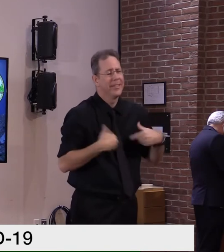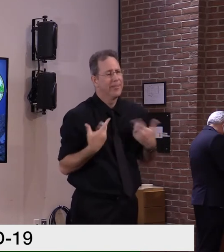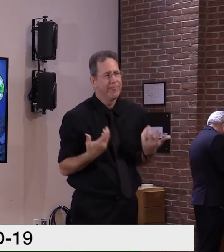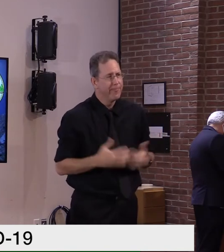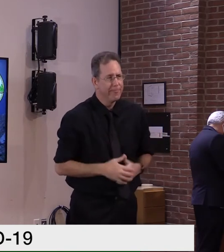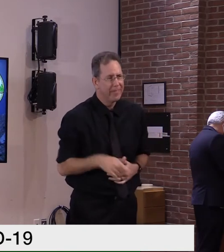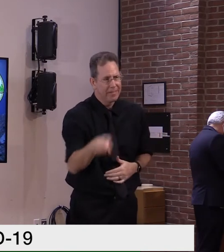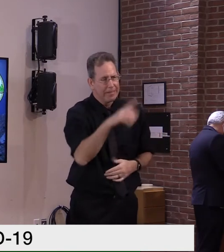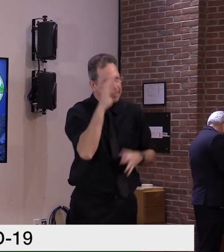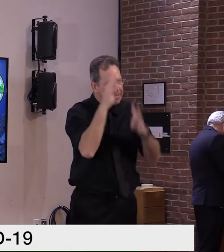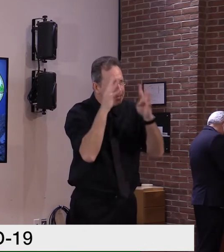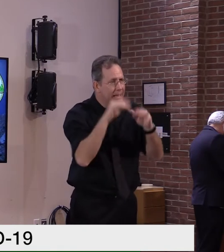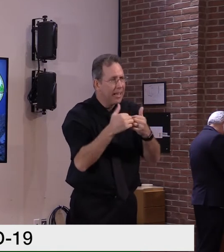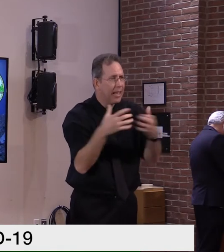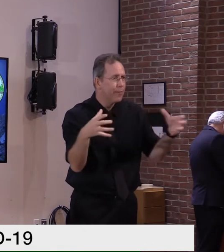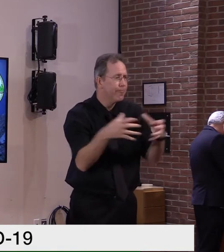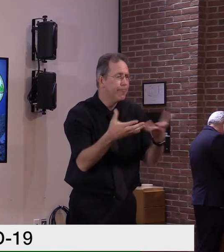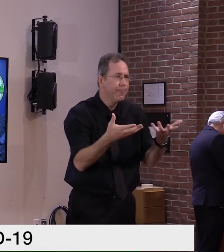you. John, BPR.